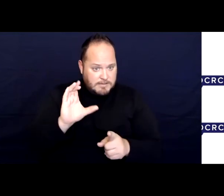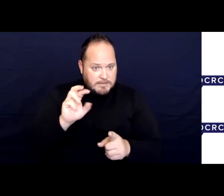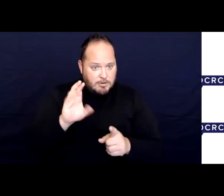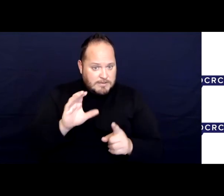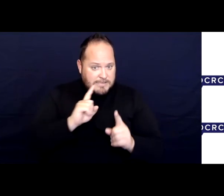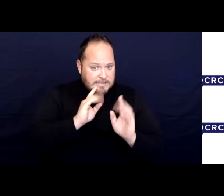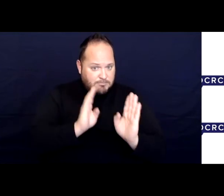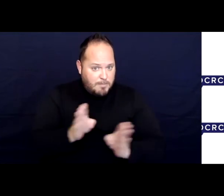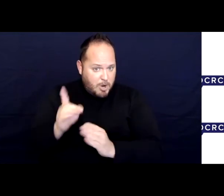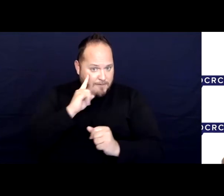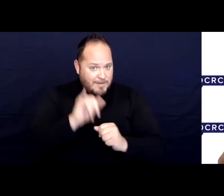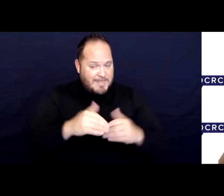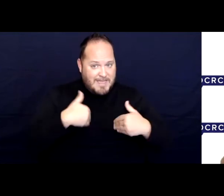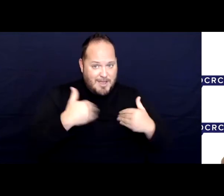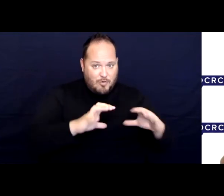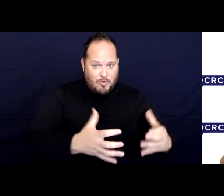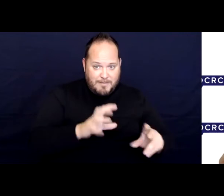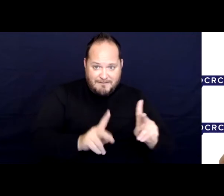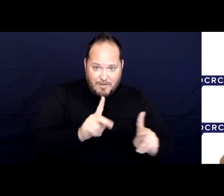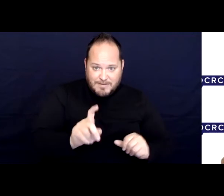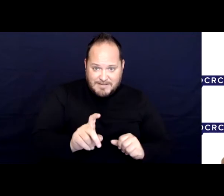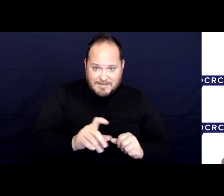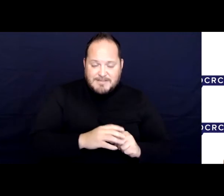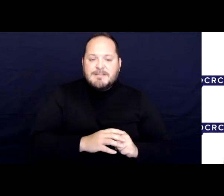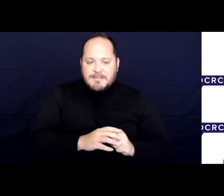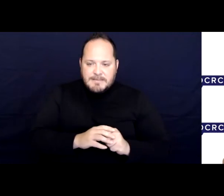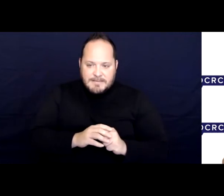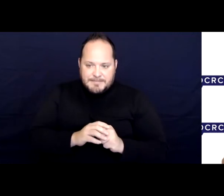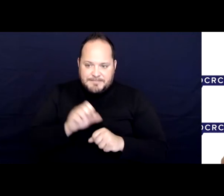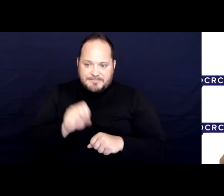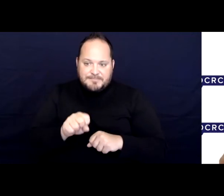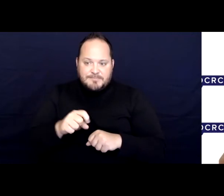of folks? Yeah, so we've actually been very